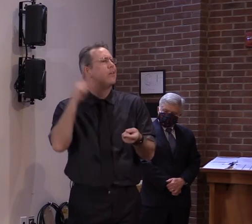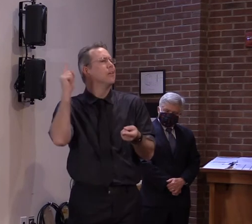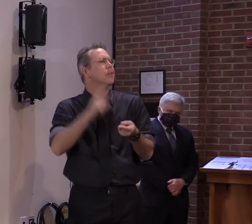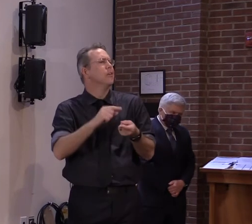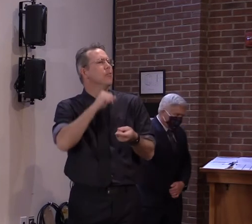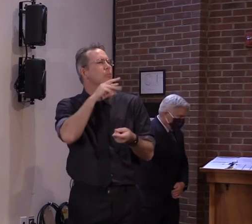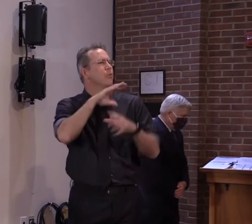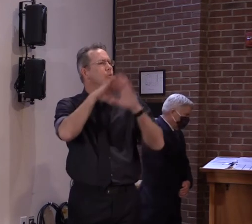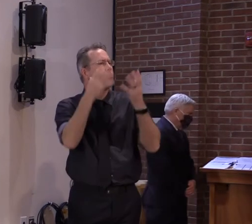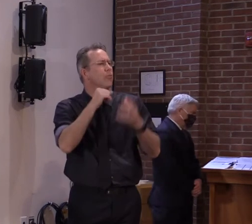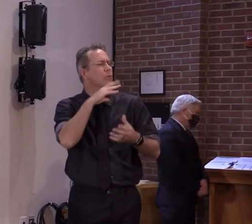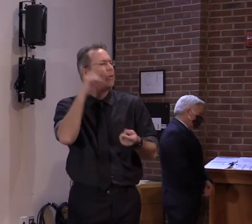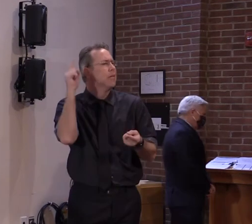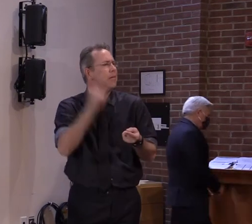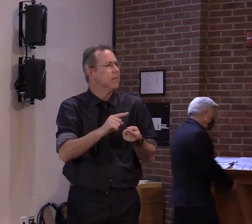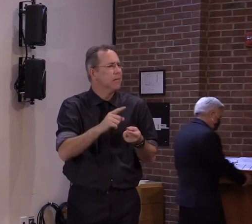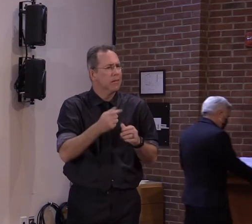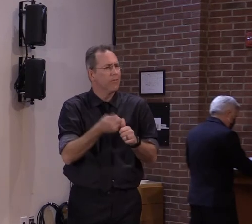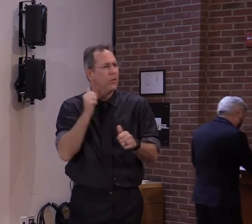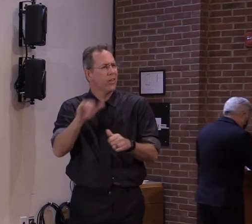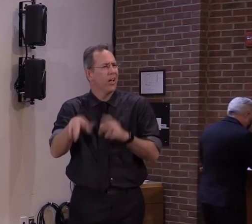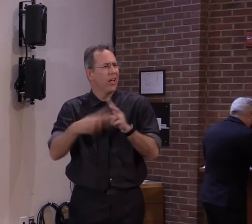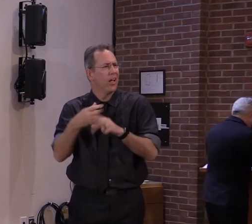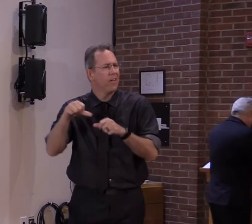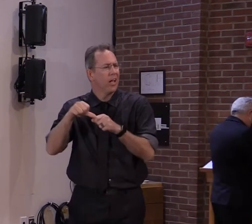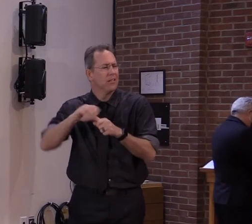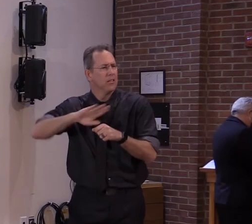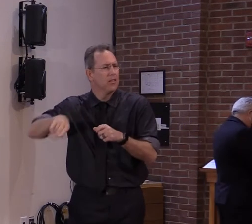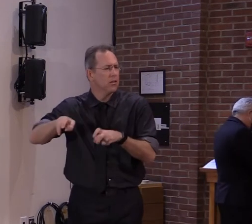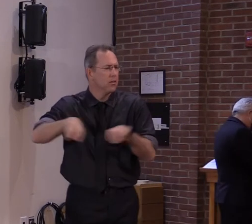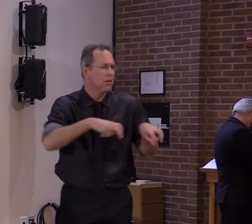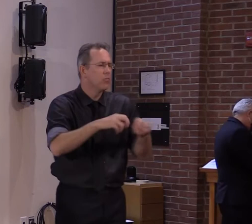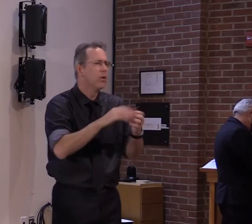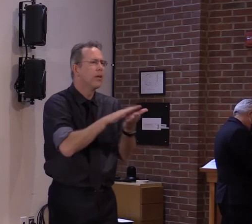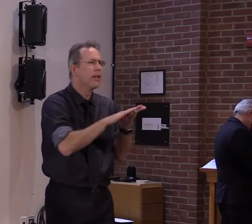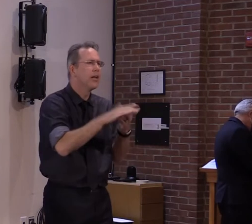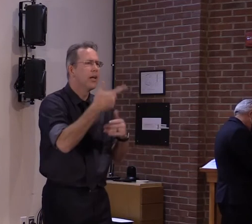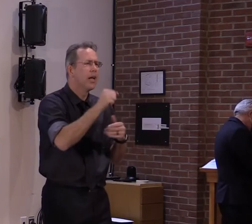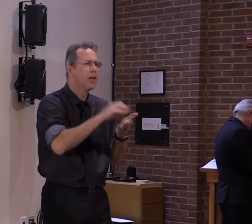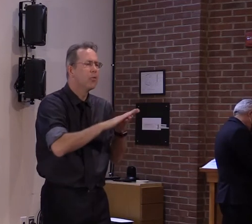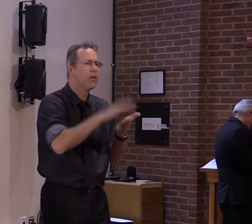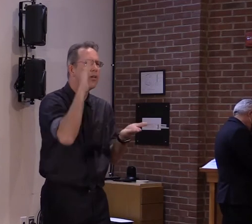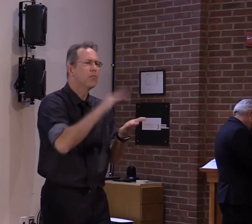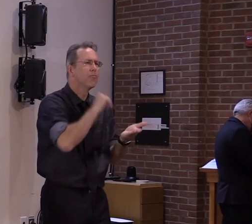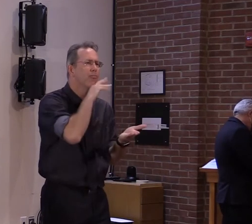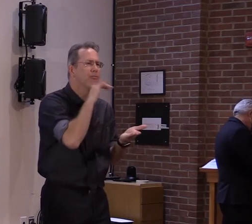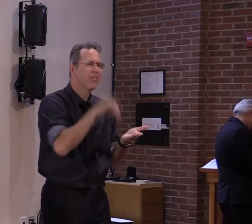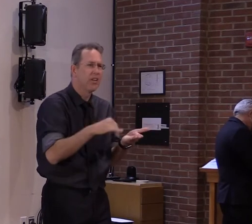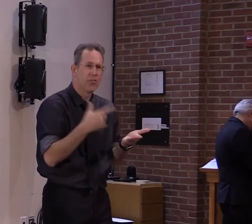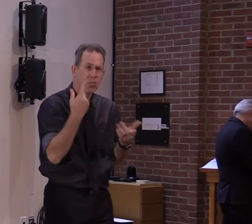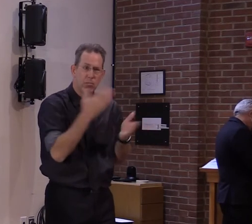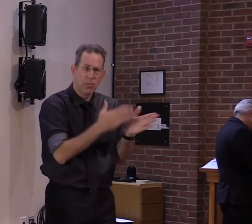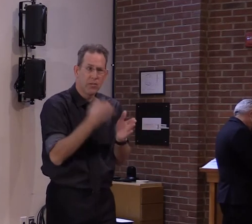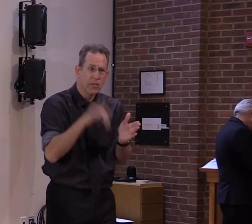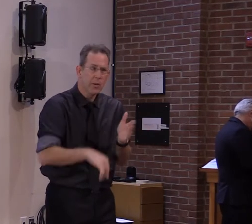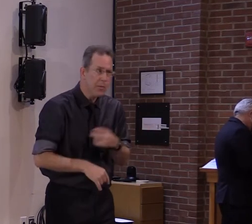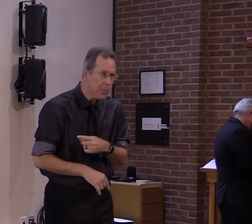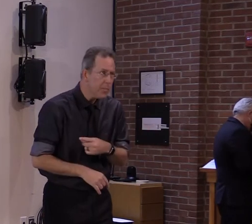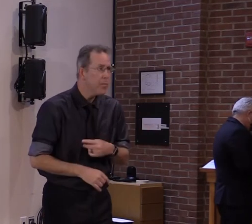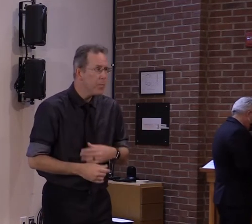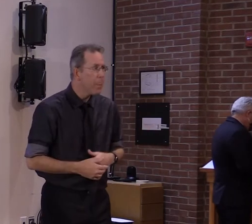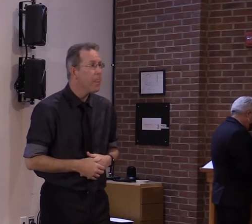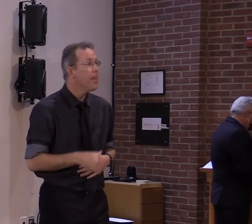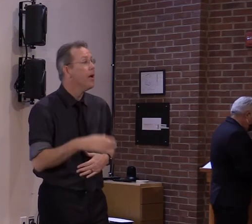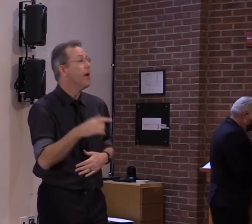constitutional challenge to the Global Warming Solutions Act, but stay tuned. In terms of banning certain